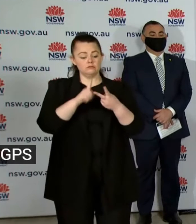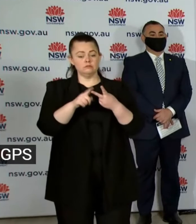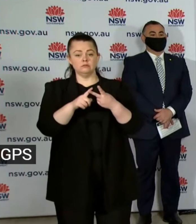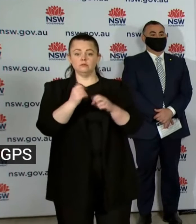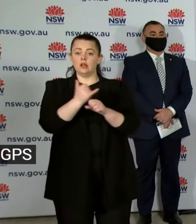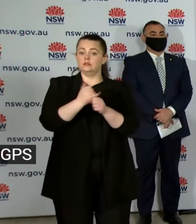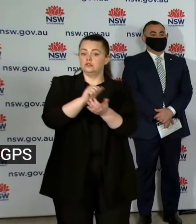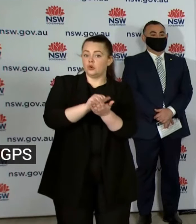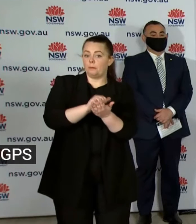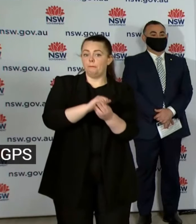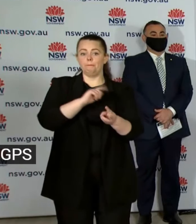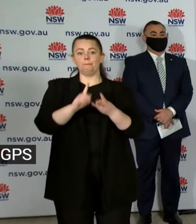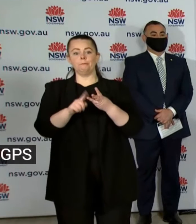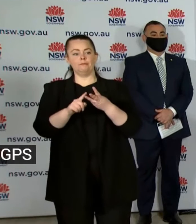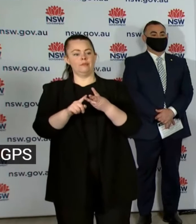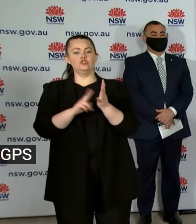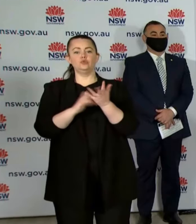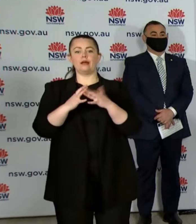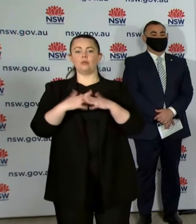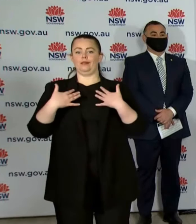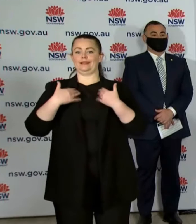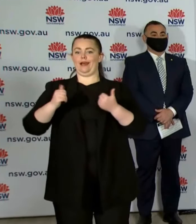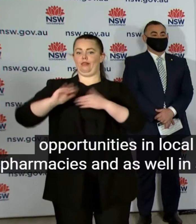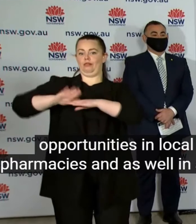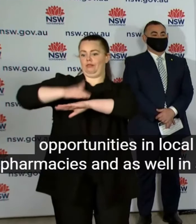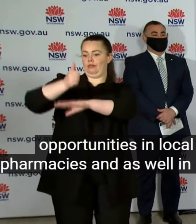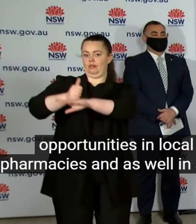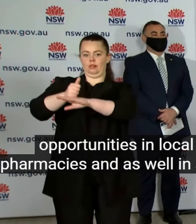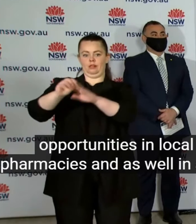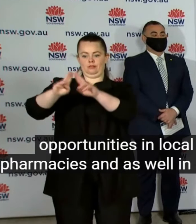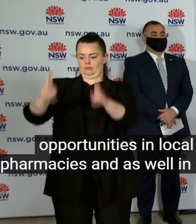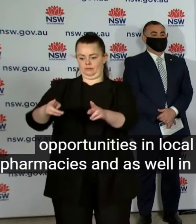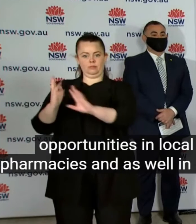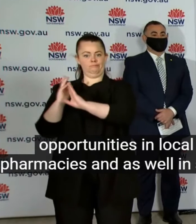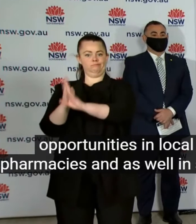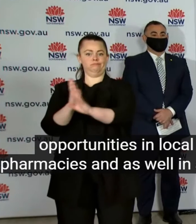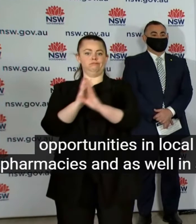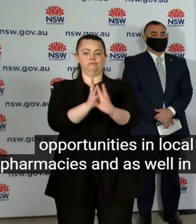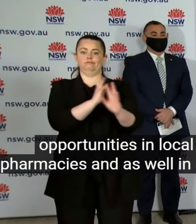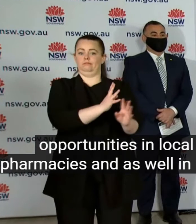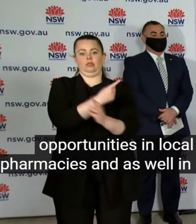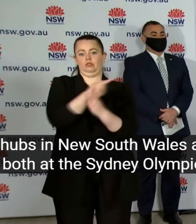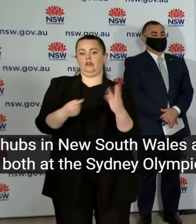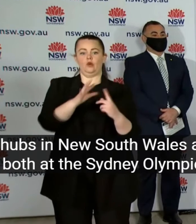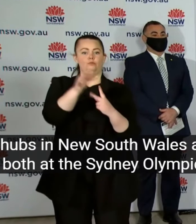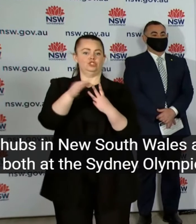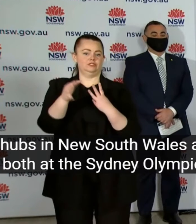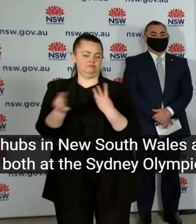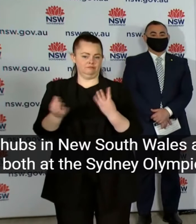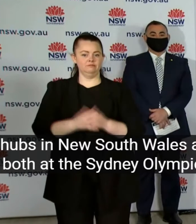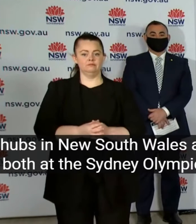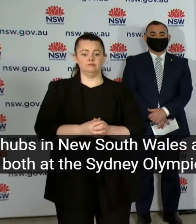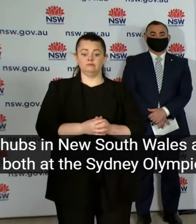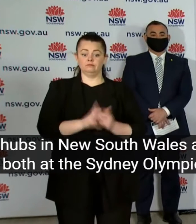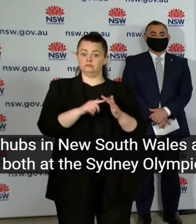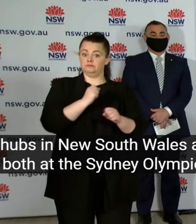in state hubs in New South Wales as well, both at the Sydney Olympic Park, please book in, and